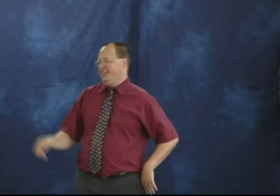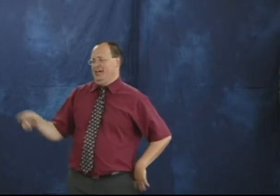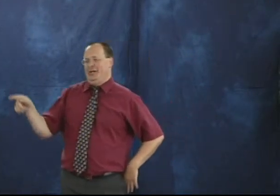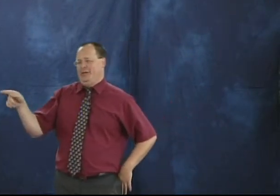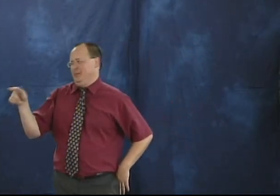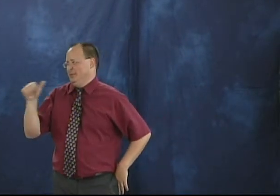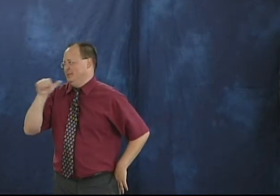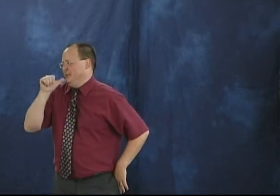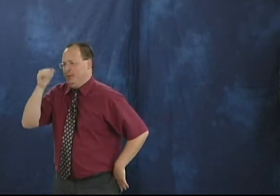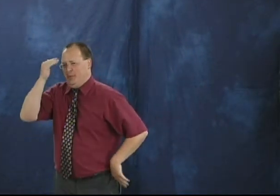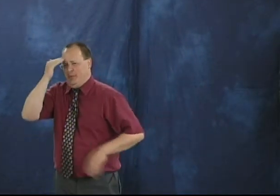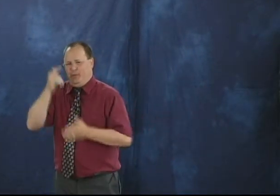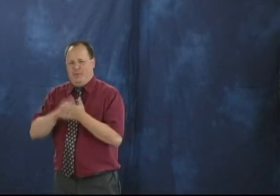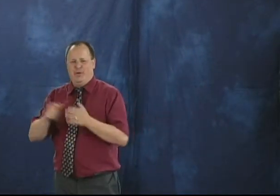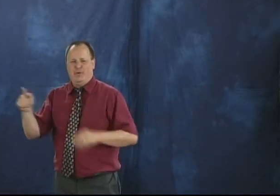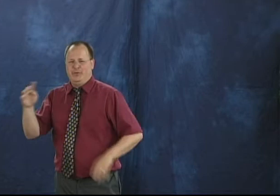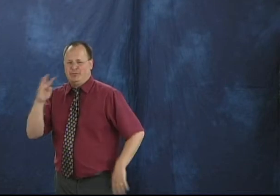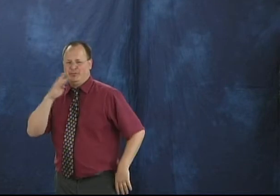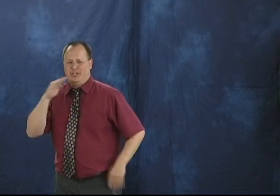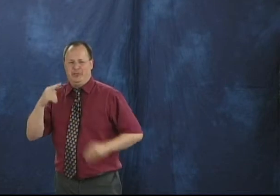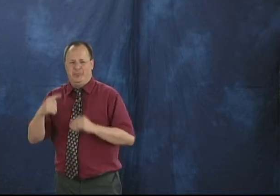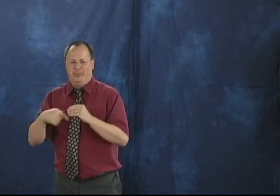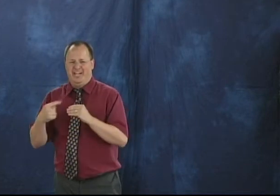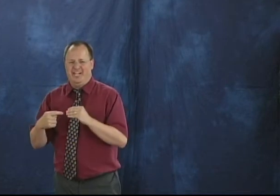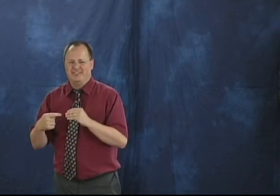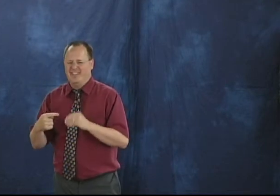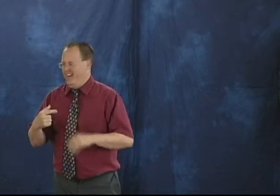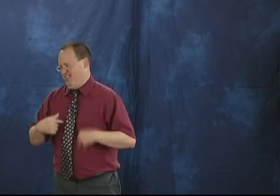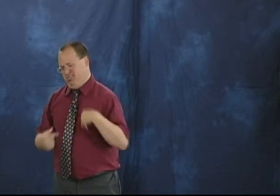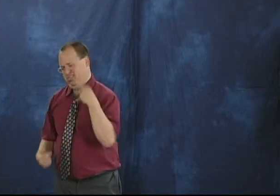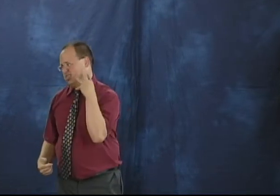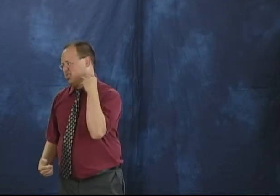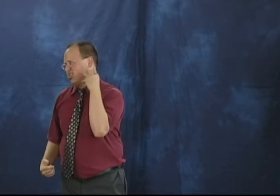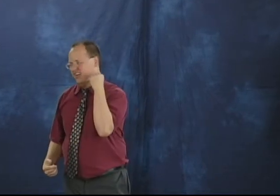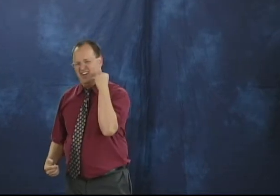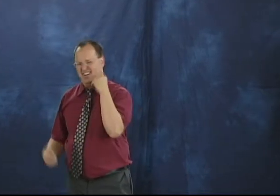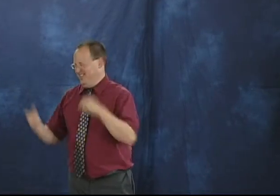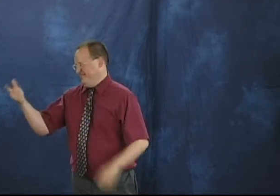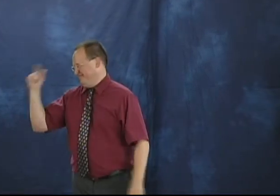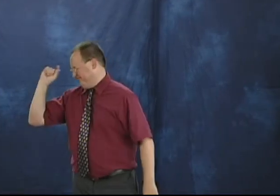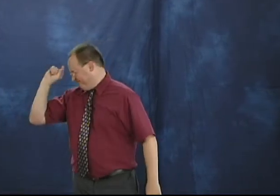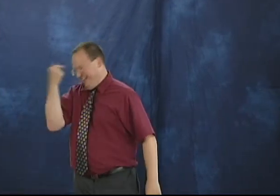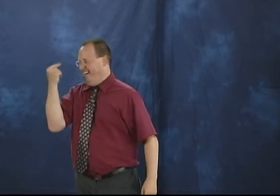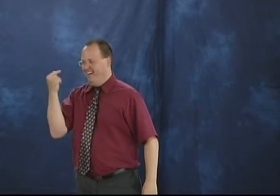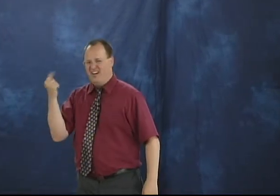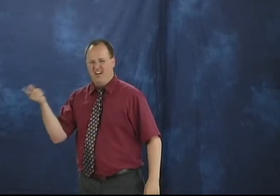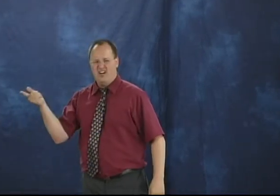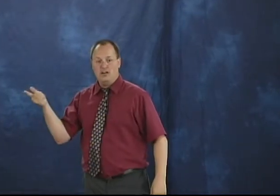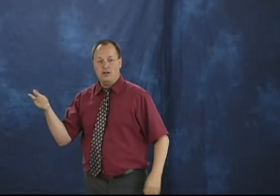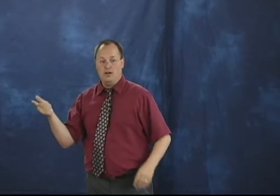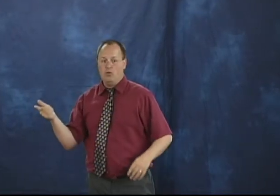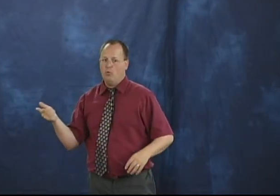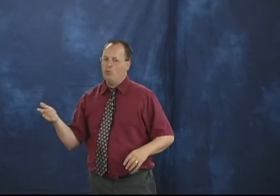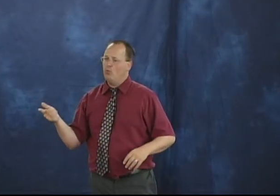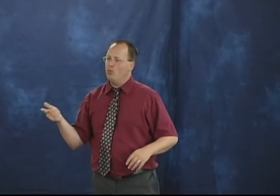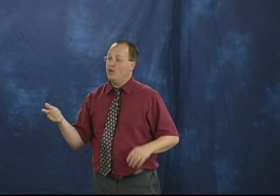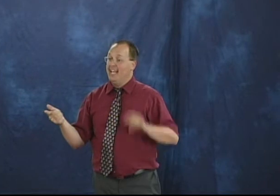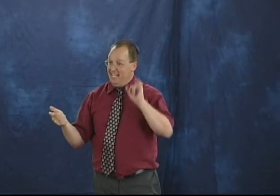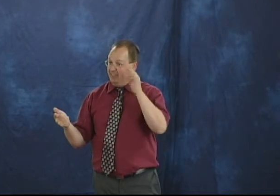Now, Peter could have responded with derision, saying, you know, I'm this skilled, experienced fisherman, and you don't know